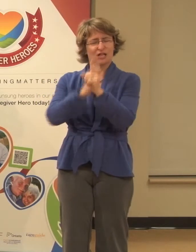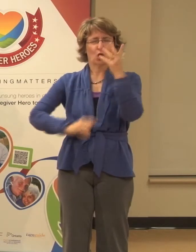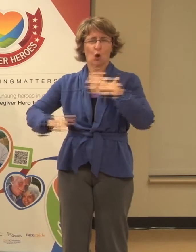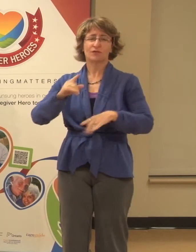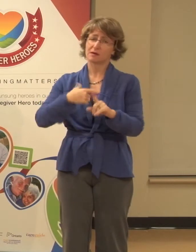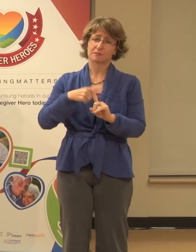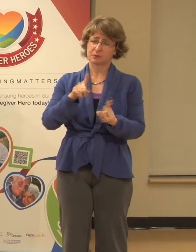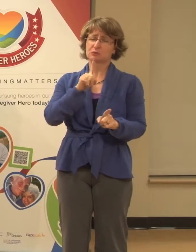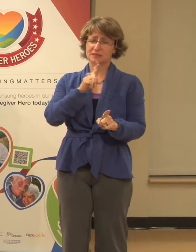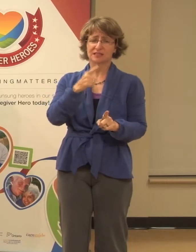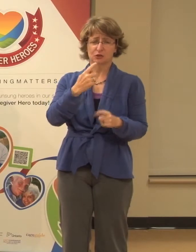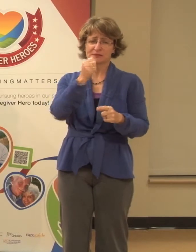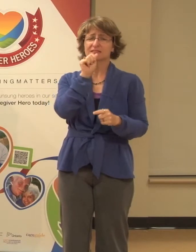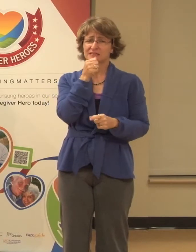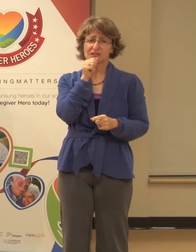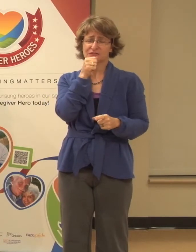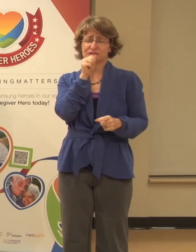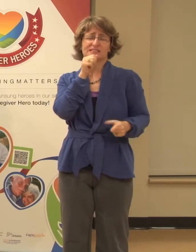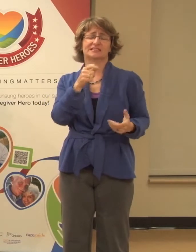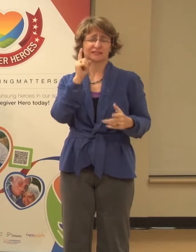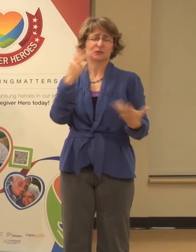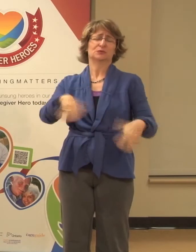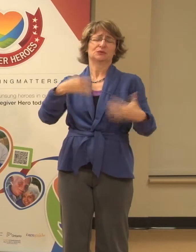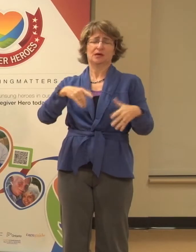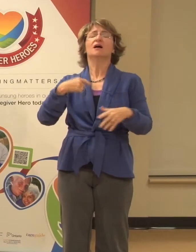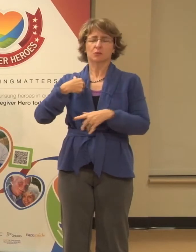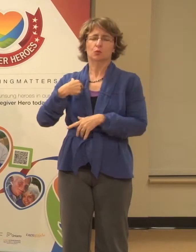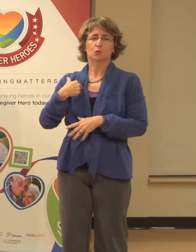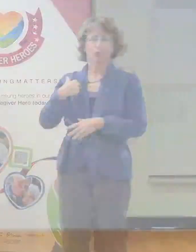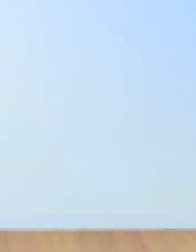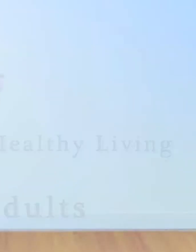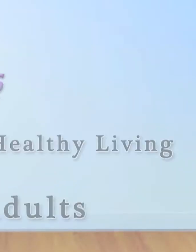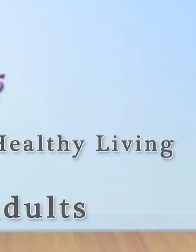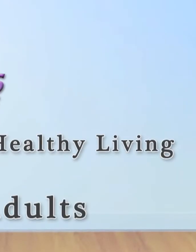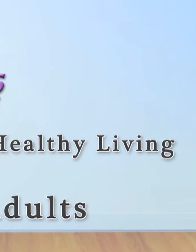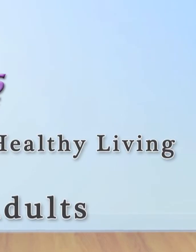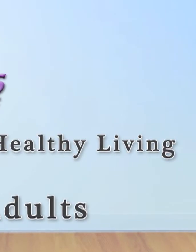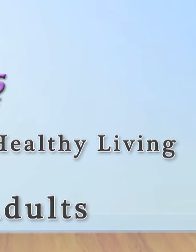where you have the need for adaptive wear, that's where Silvert comes into play.